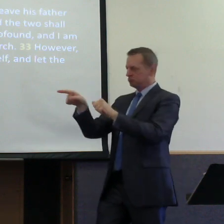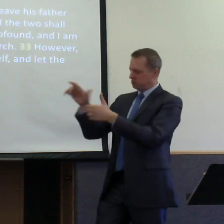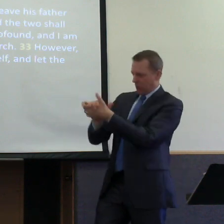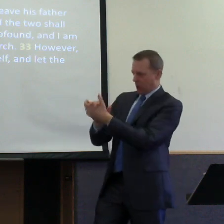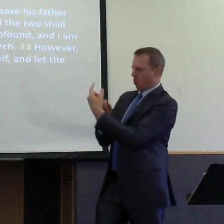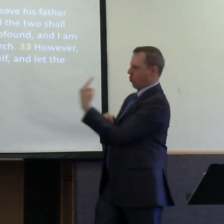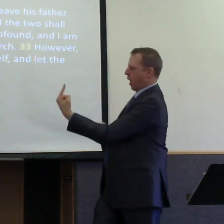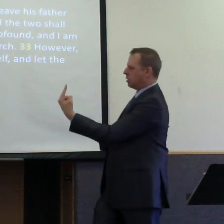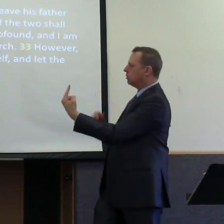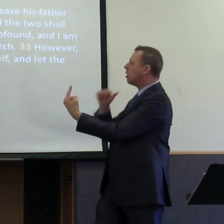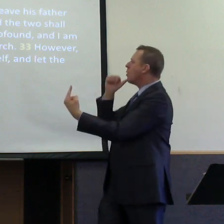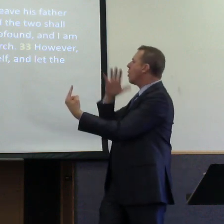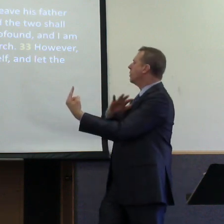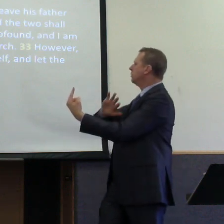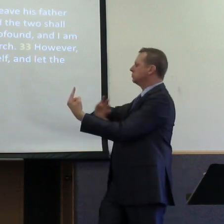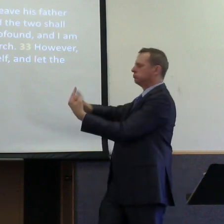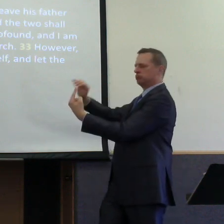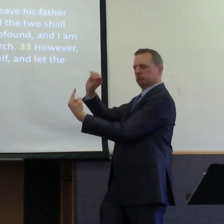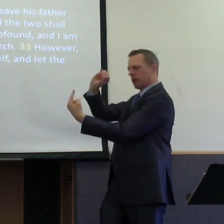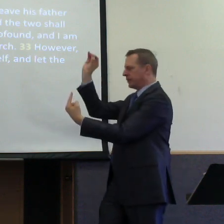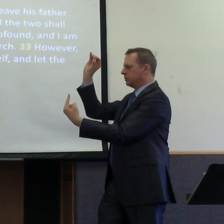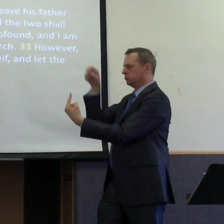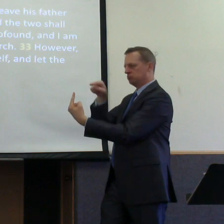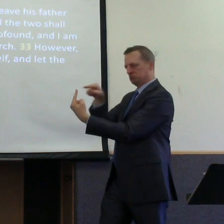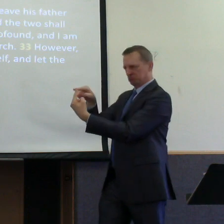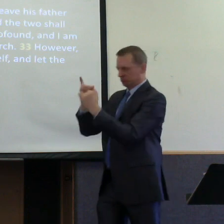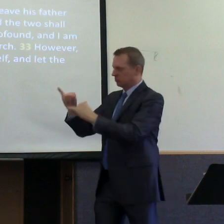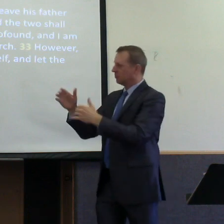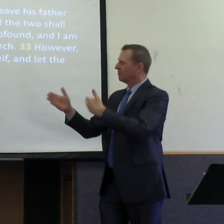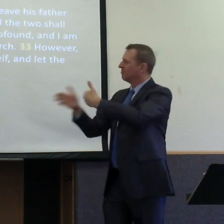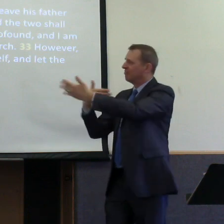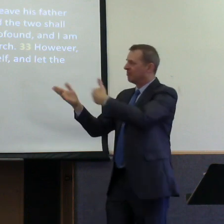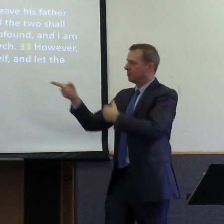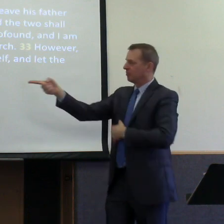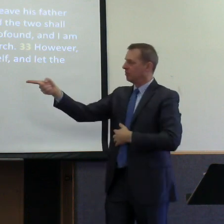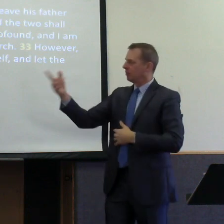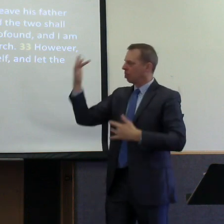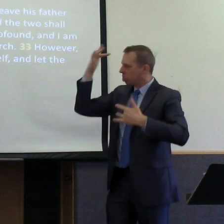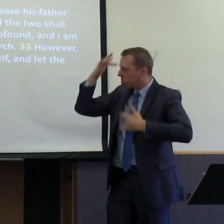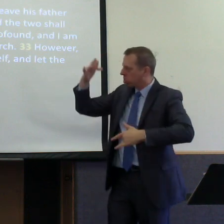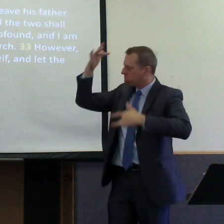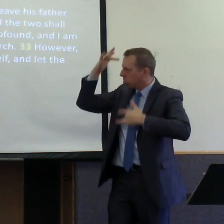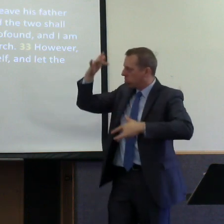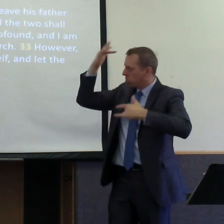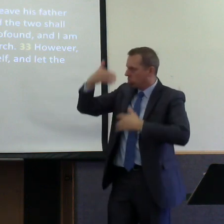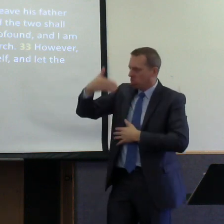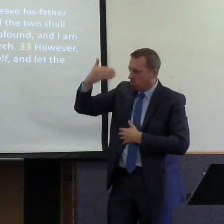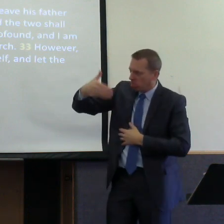Continue as one. And no other woman, no other woman, no other woman. And